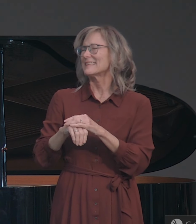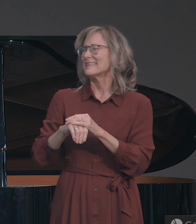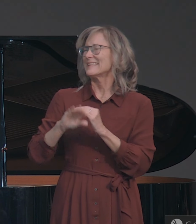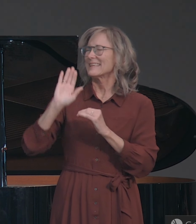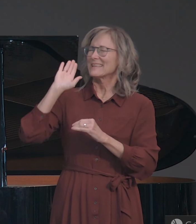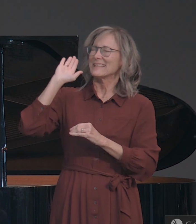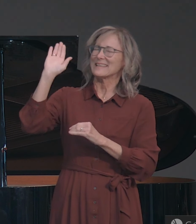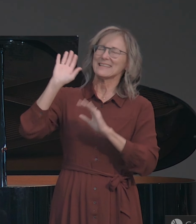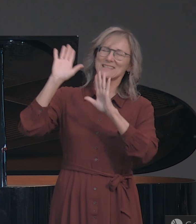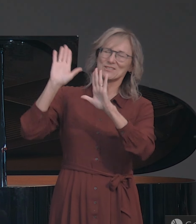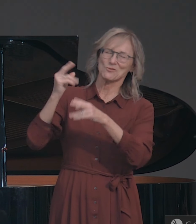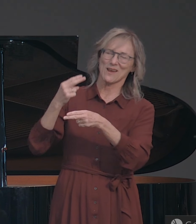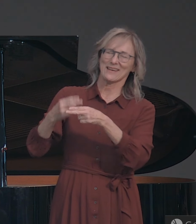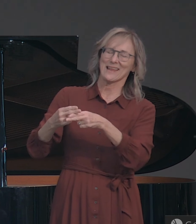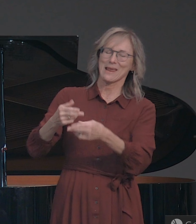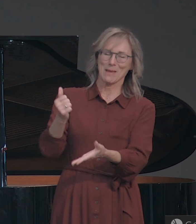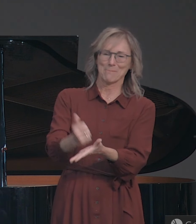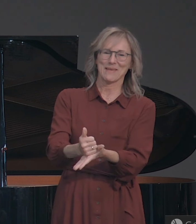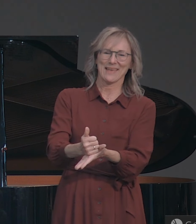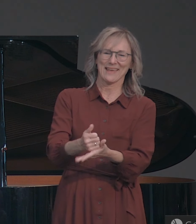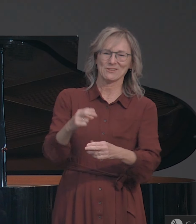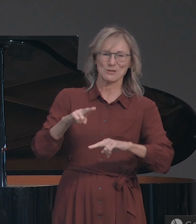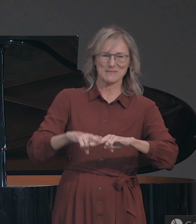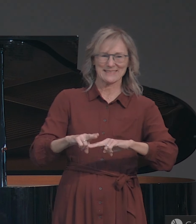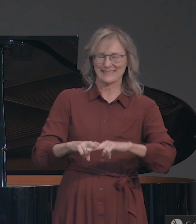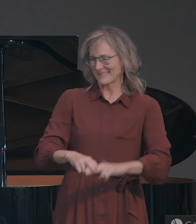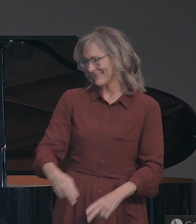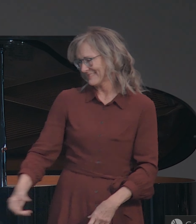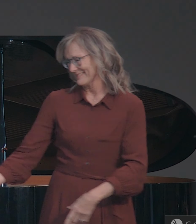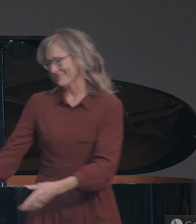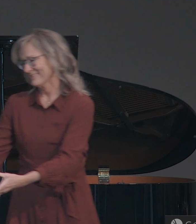in his great name. Amen. You may be seated.